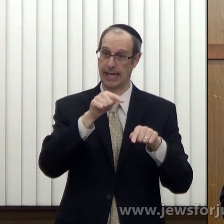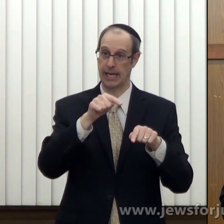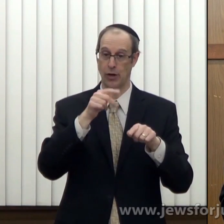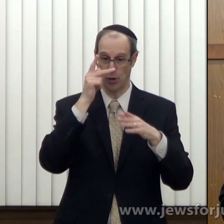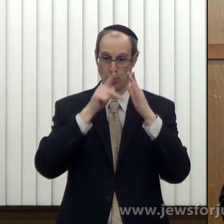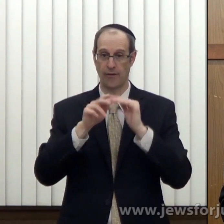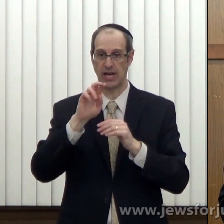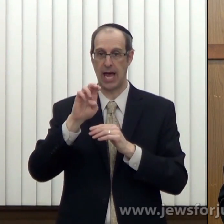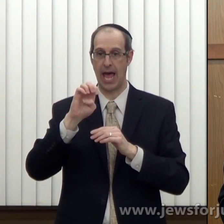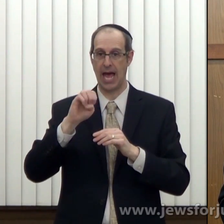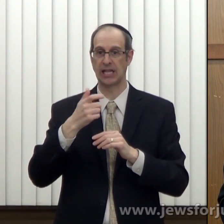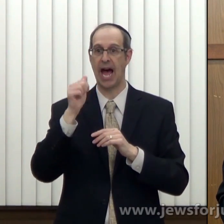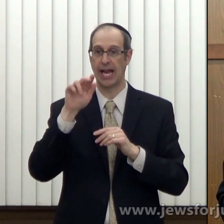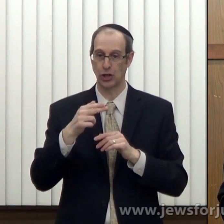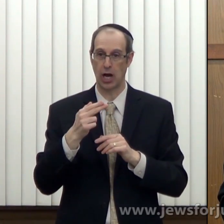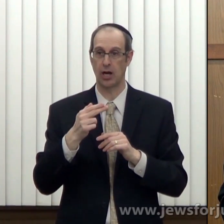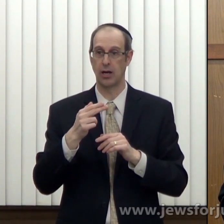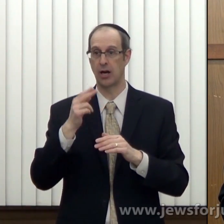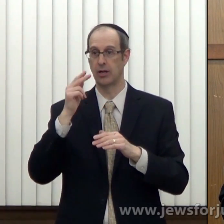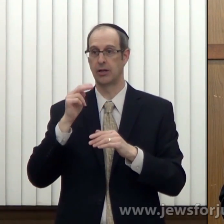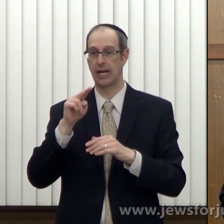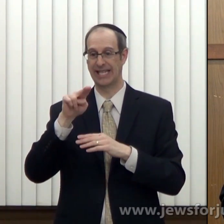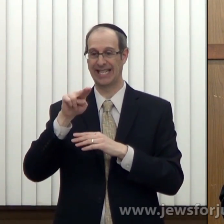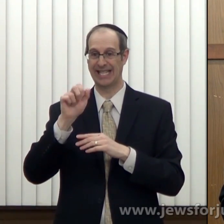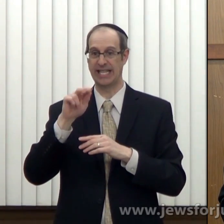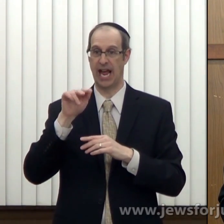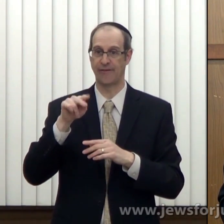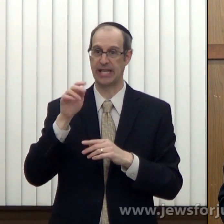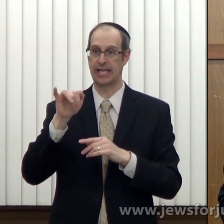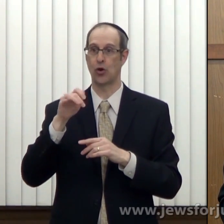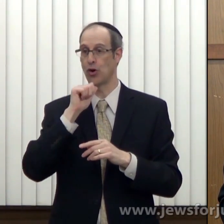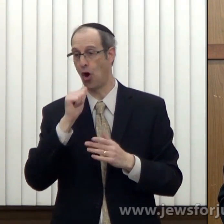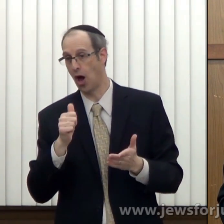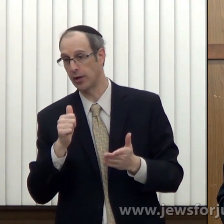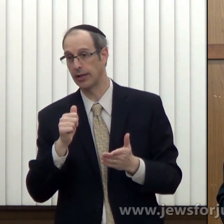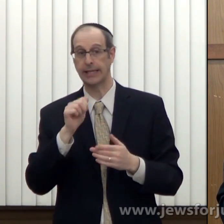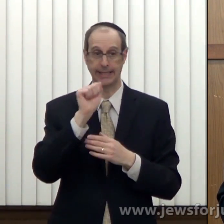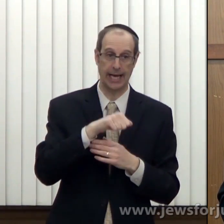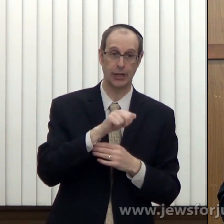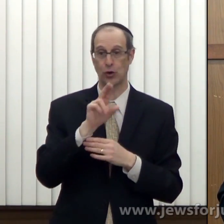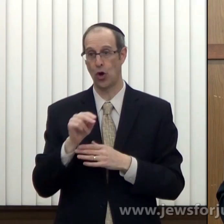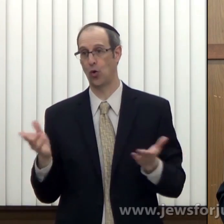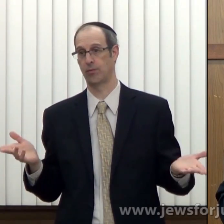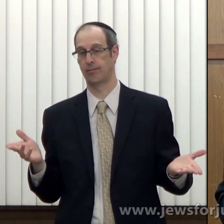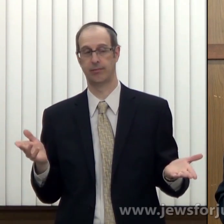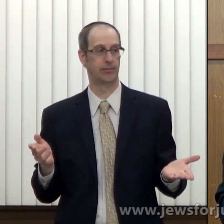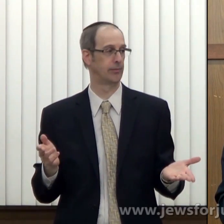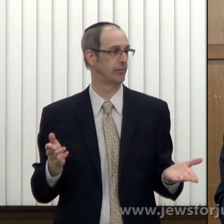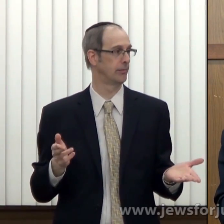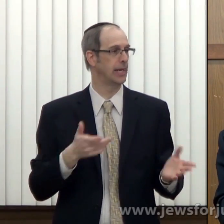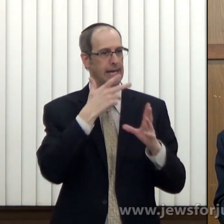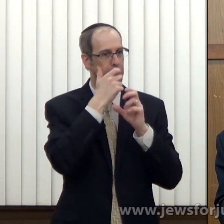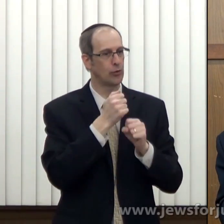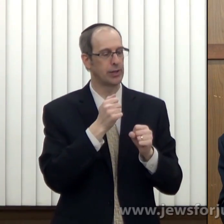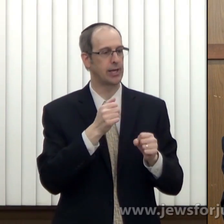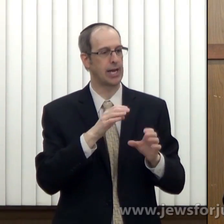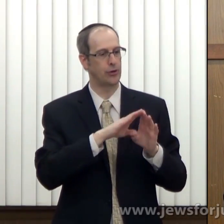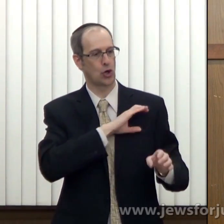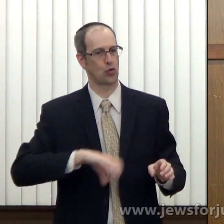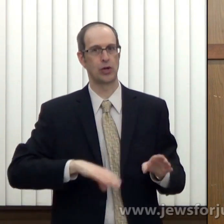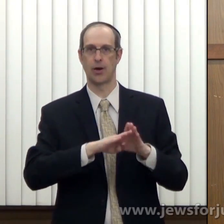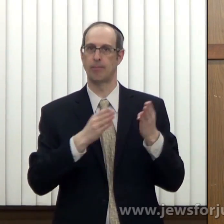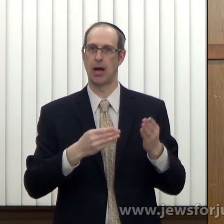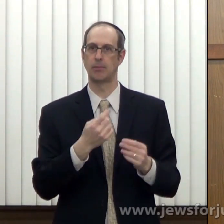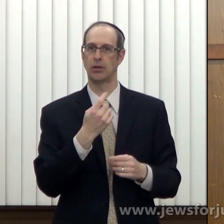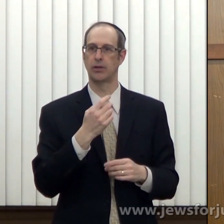Elijah the prophet, Eliyahu HaNavi, or not? Was he or wasn't he? So it's interesting that in the Christian Bible, in one of